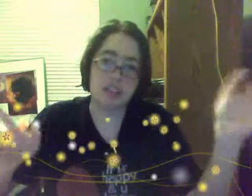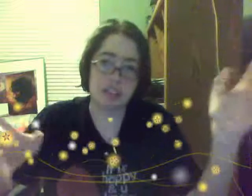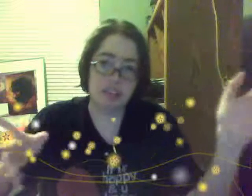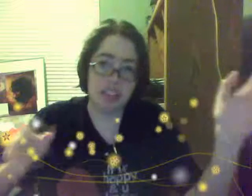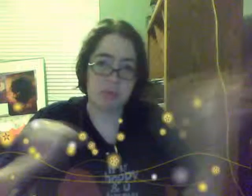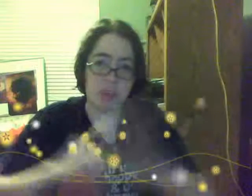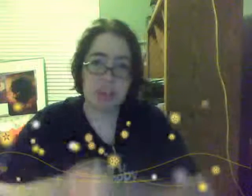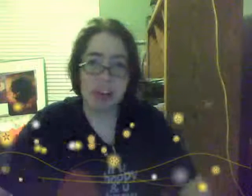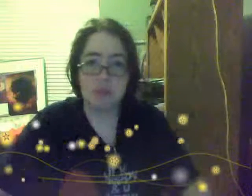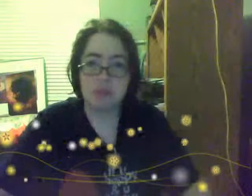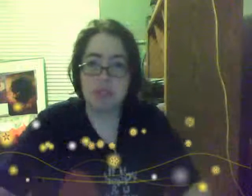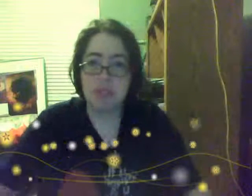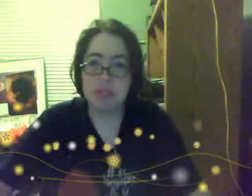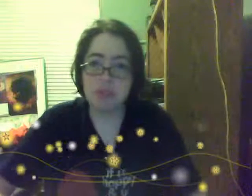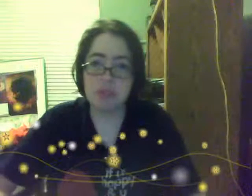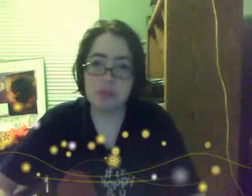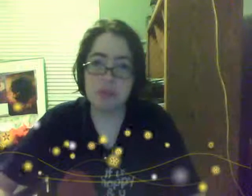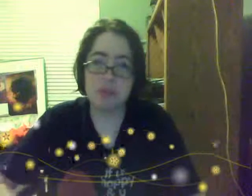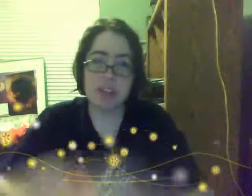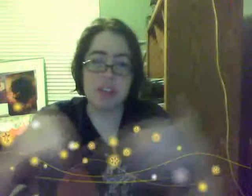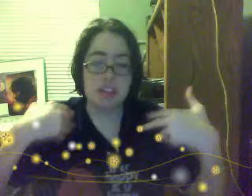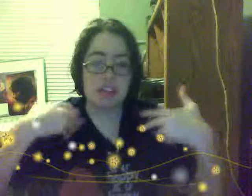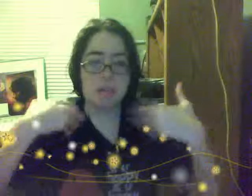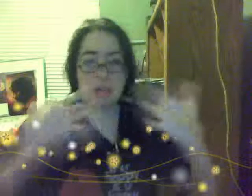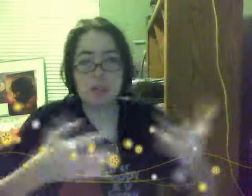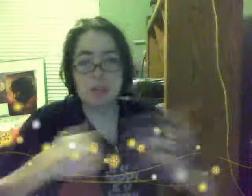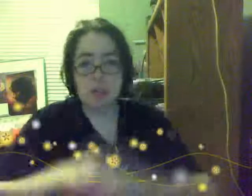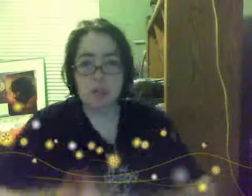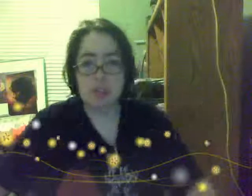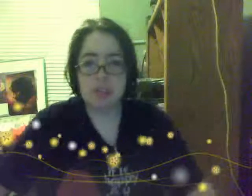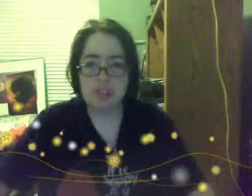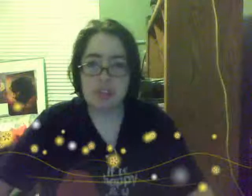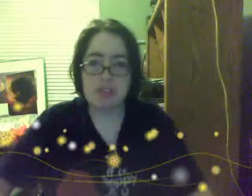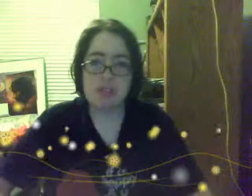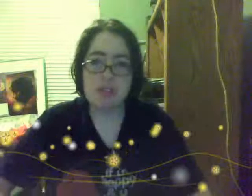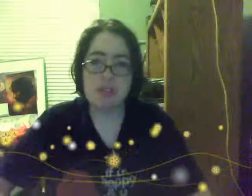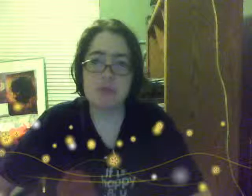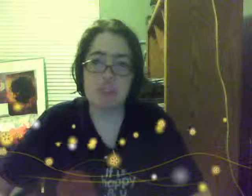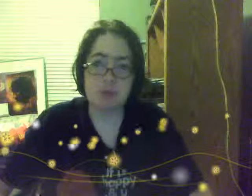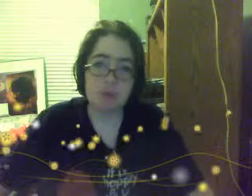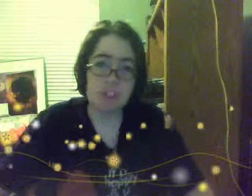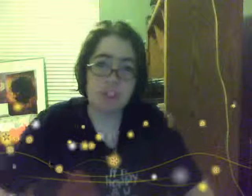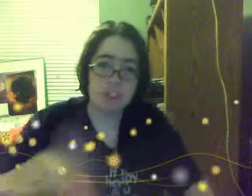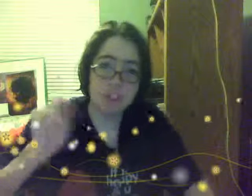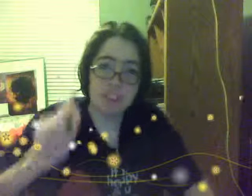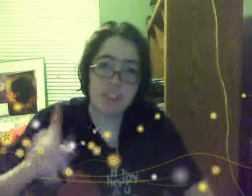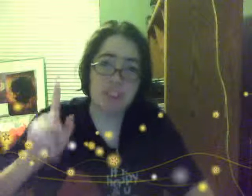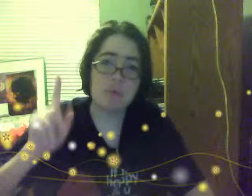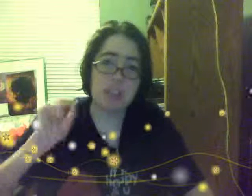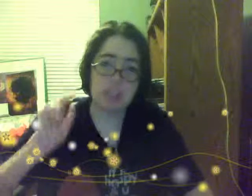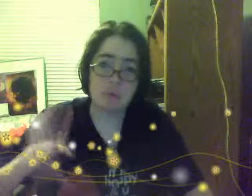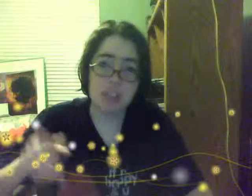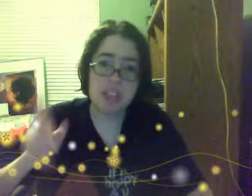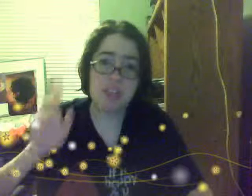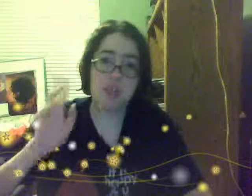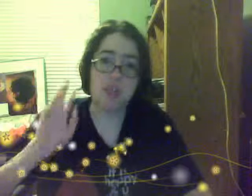or Facebook accounts to post my blog stuff through either once a day, once a week, or once